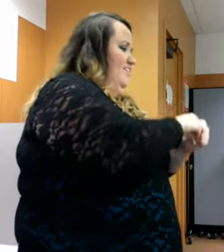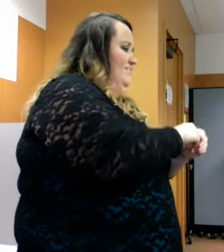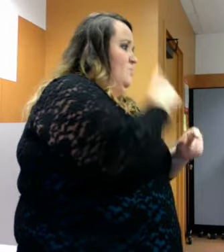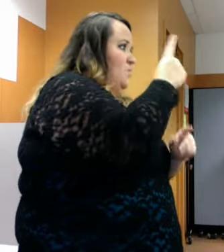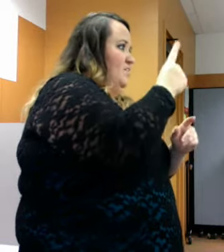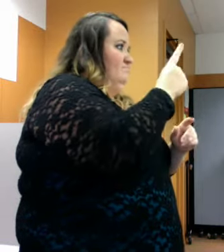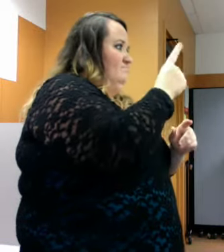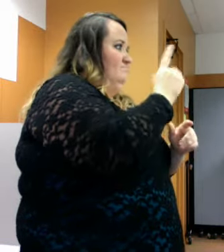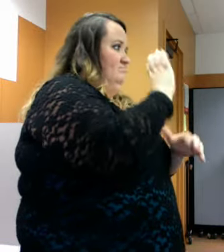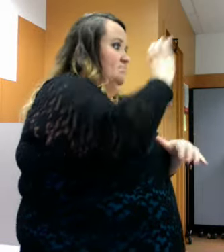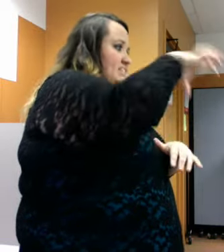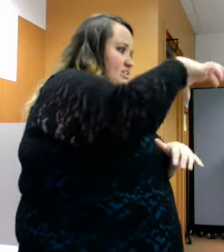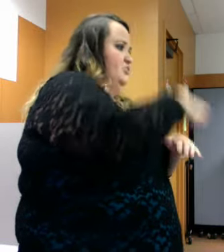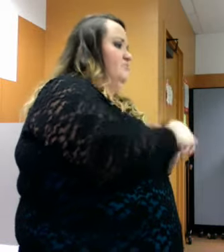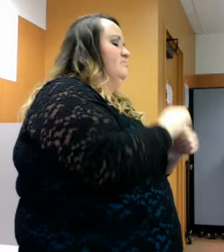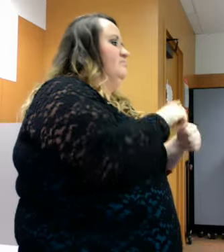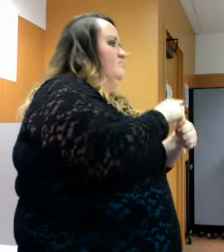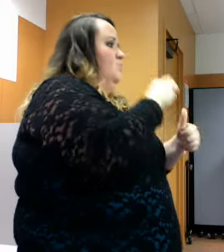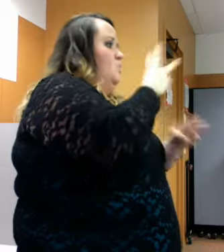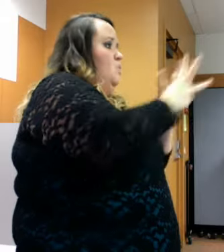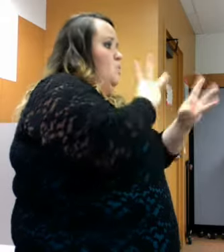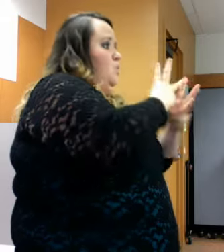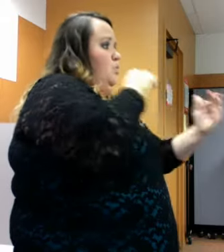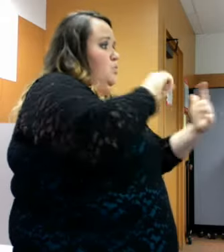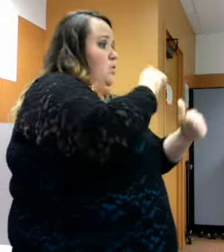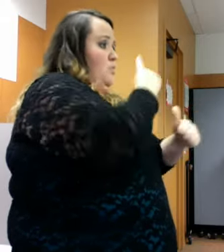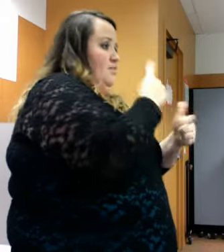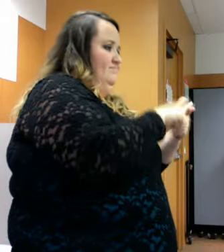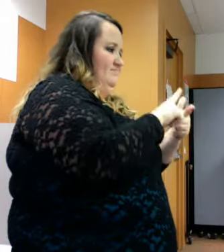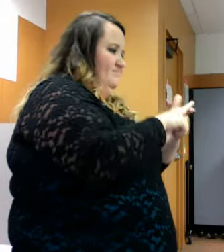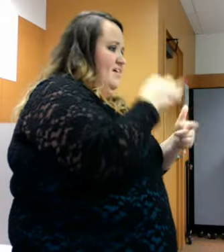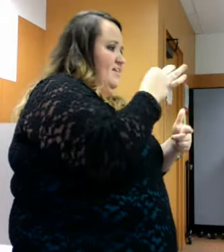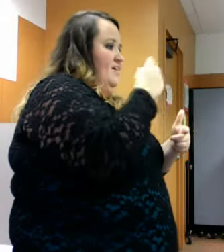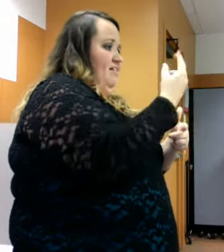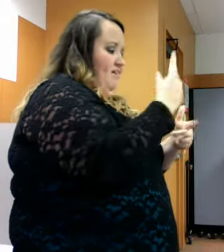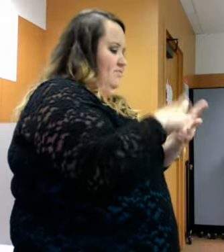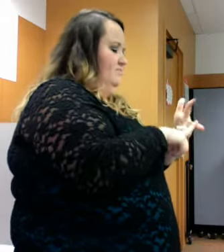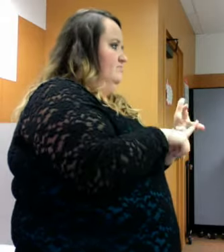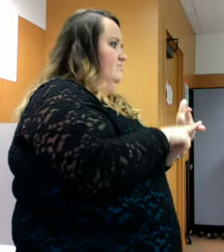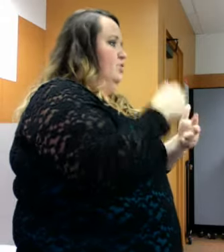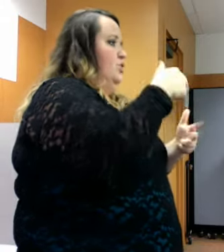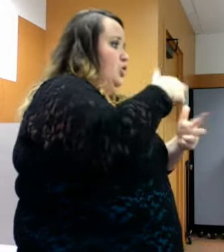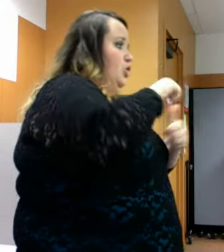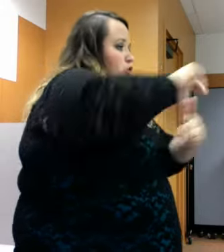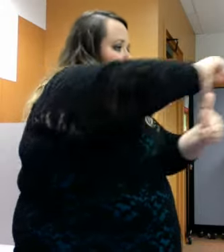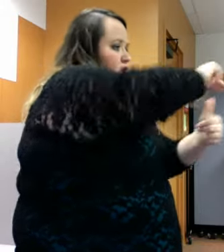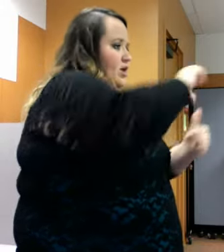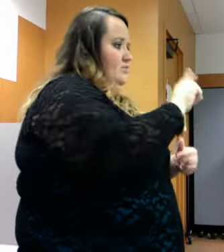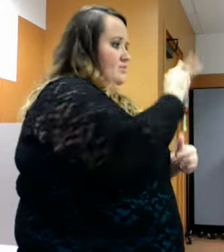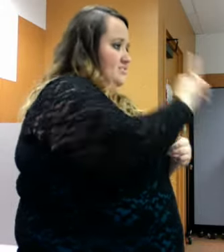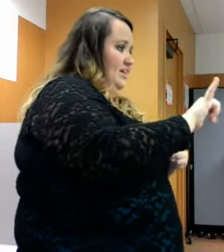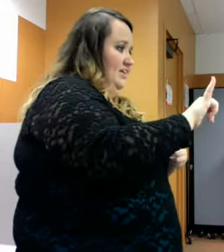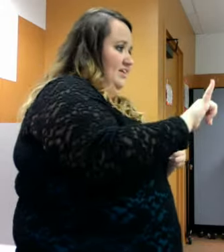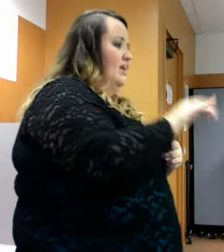sure, Hurricane Sandy affected. Exactly, and yet there she is, standing tall, standing proud, and enduring. See how she